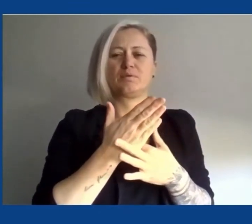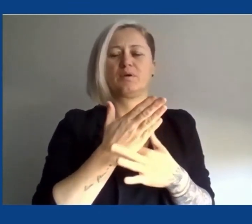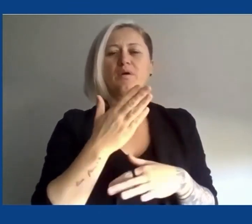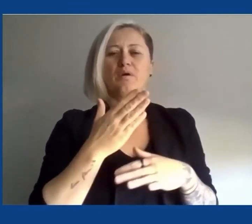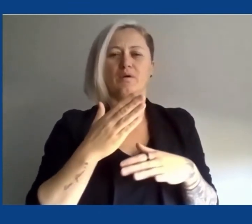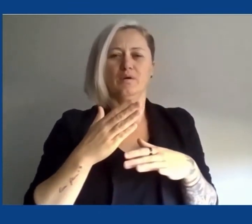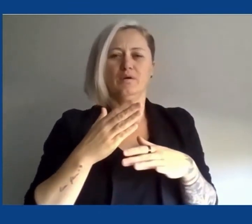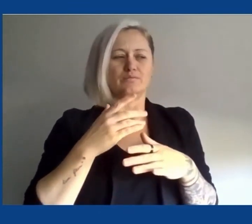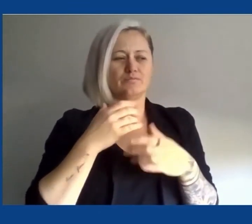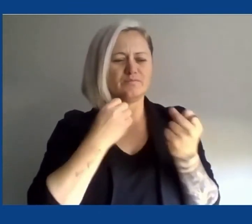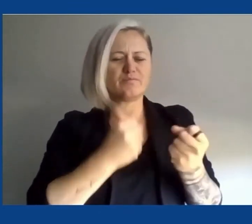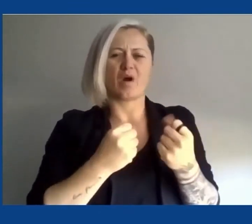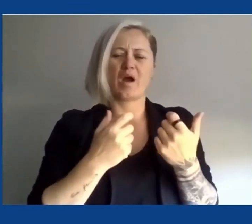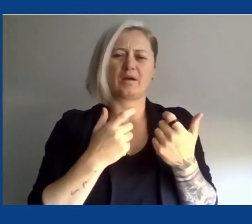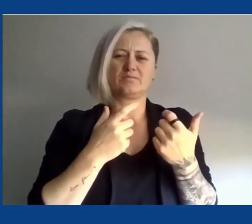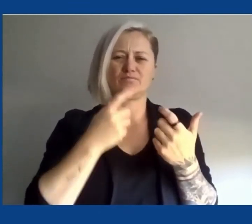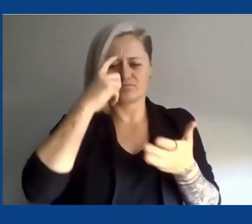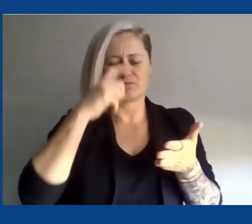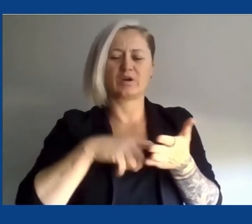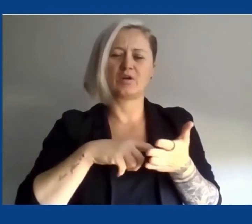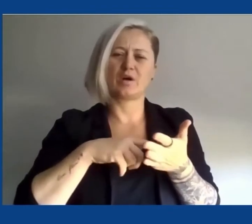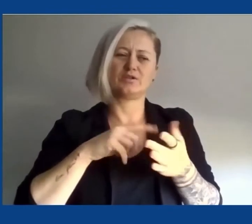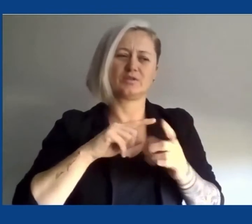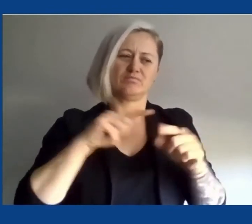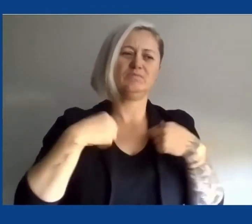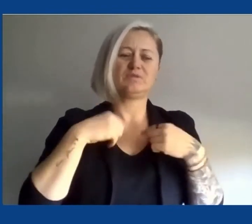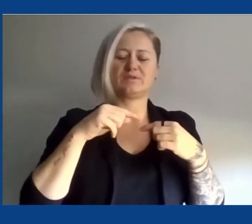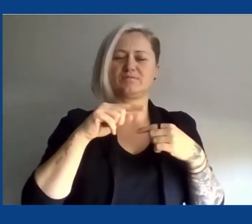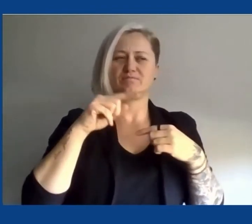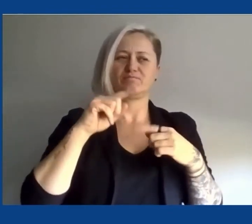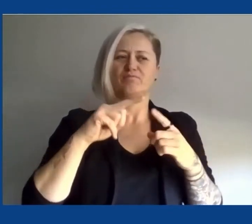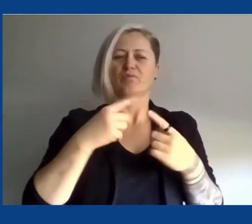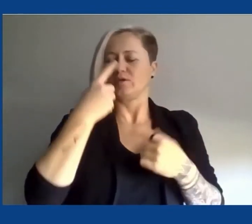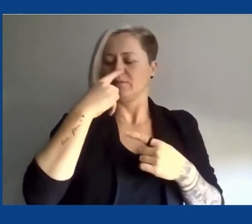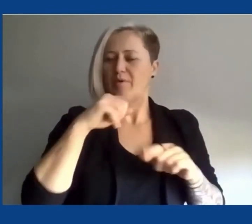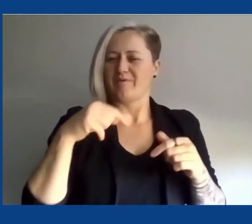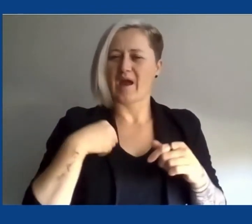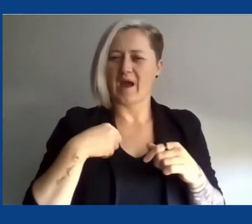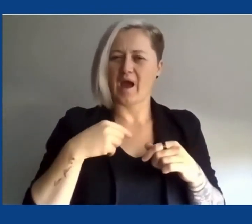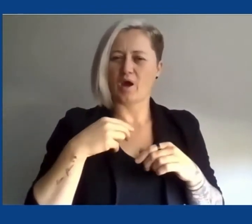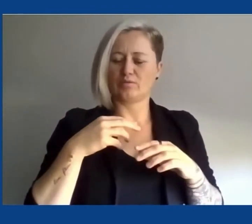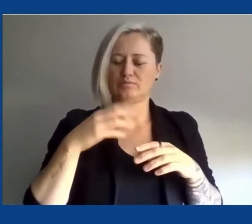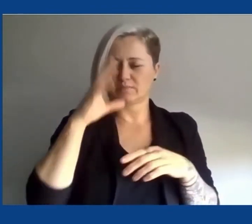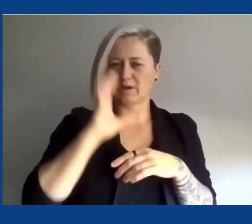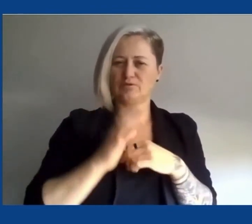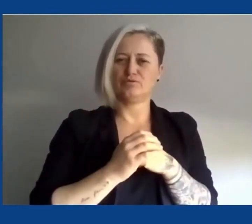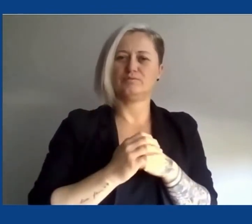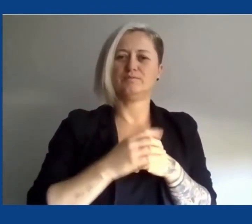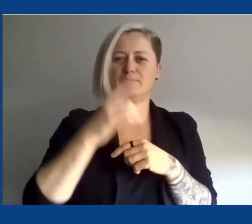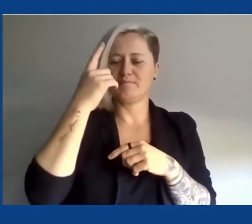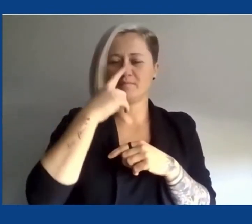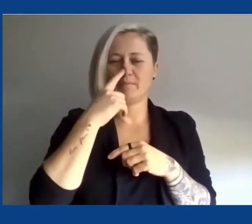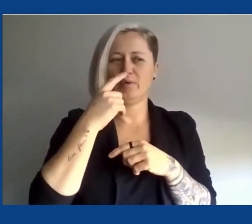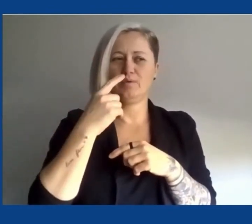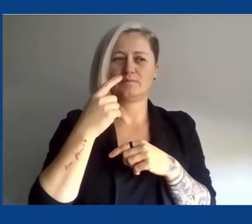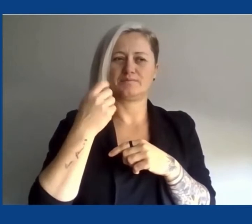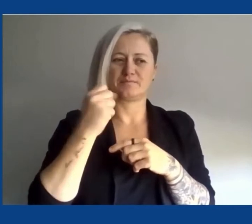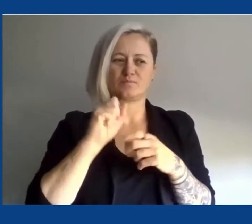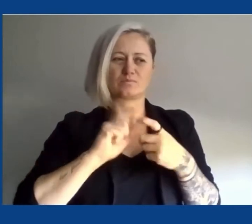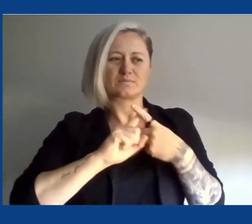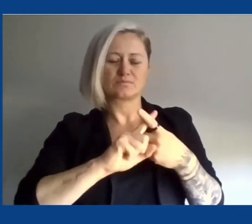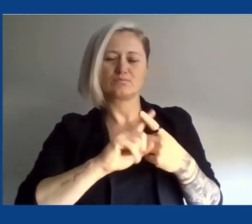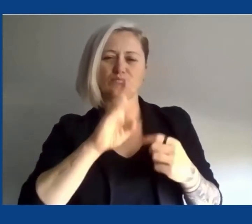as First Peoples of this nation. From all the adversity our people continue to face, they continue to speak